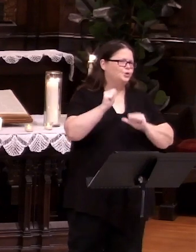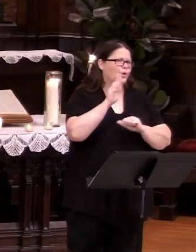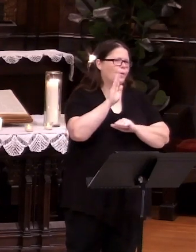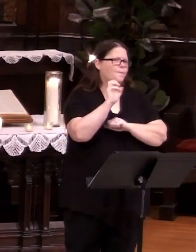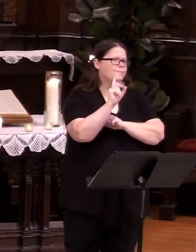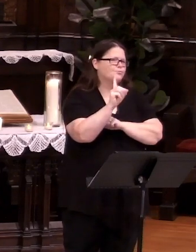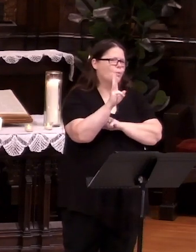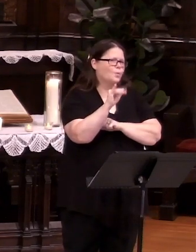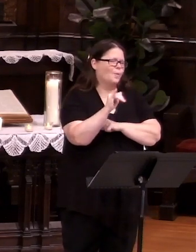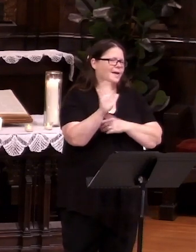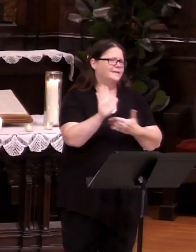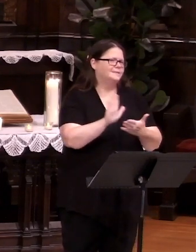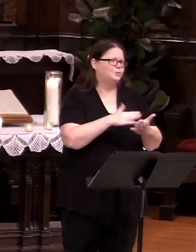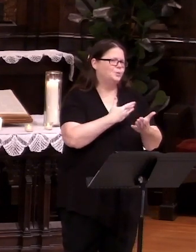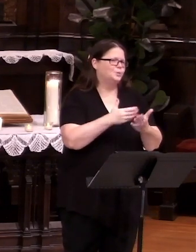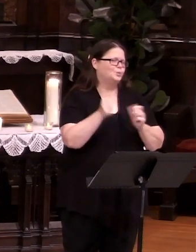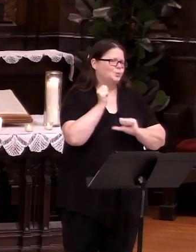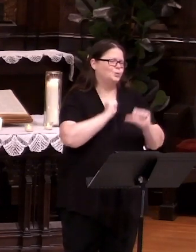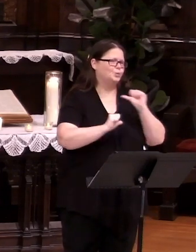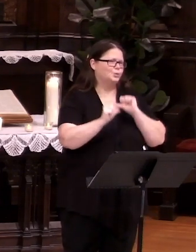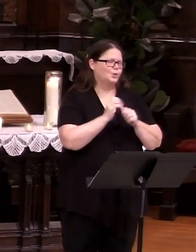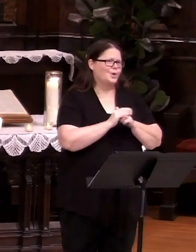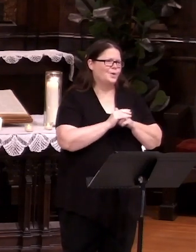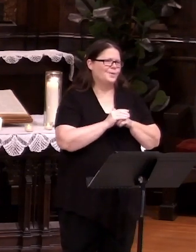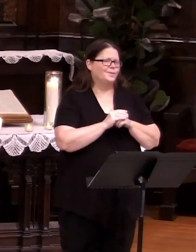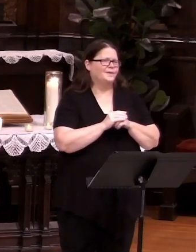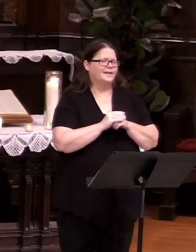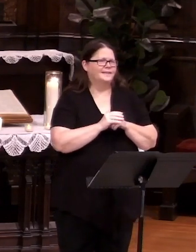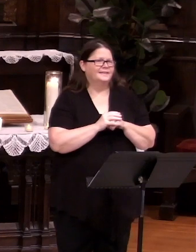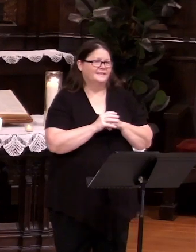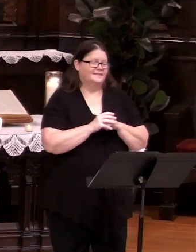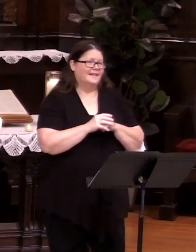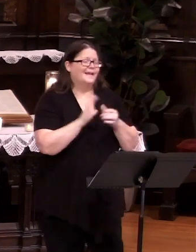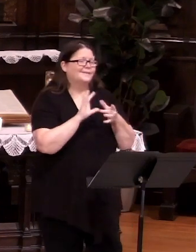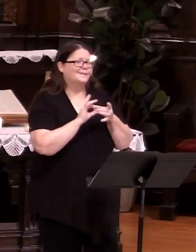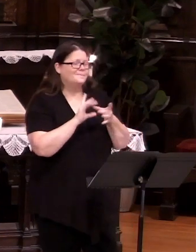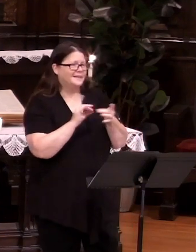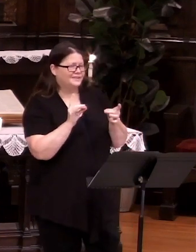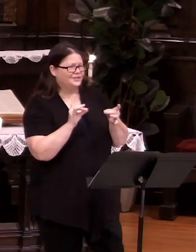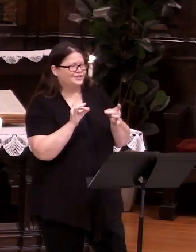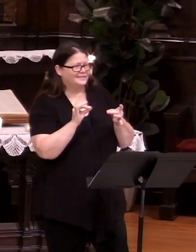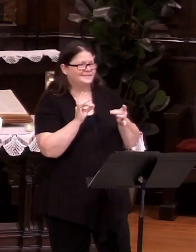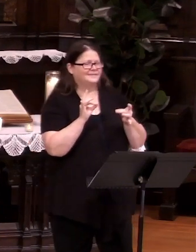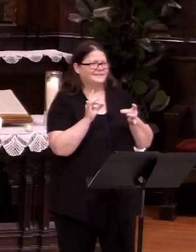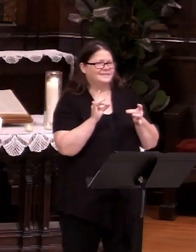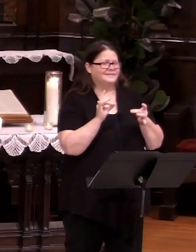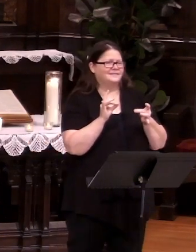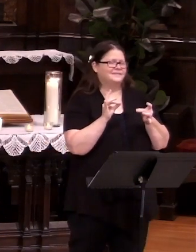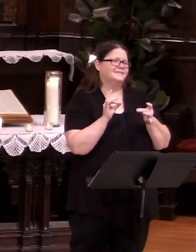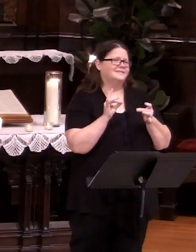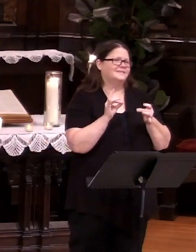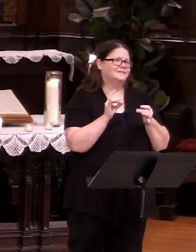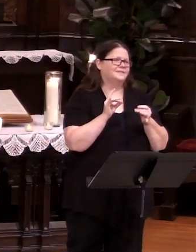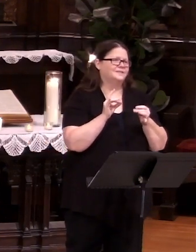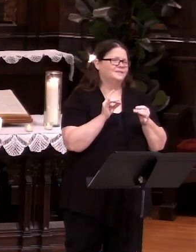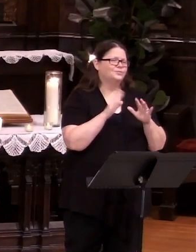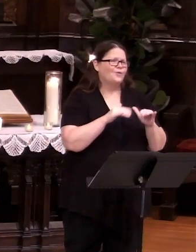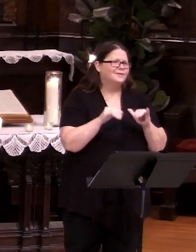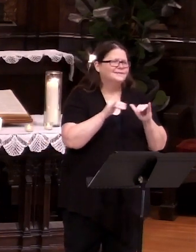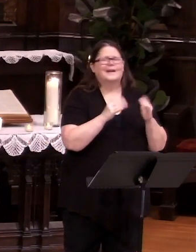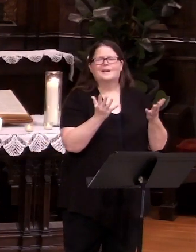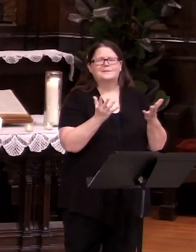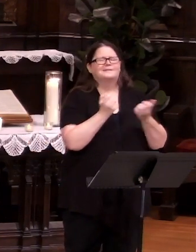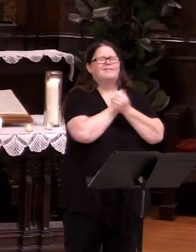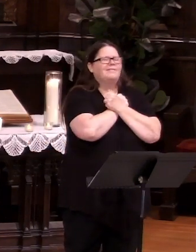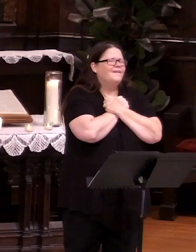light some of the themes and the messages of love and of